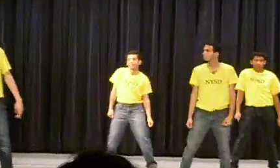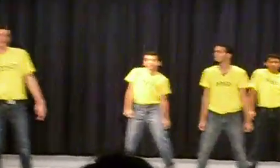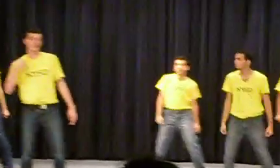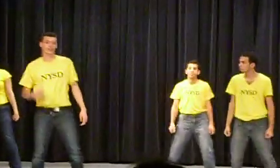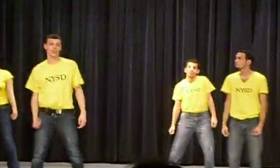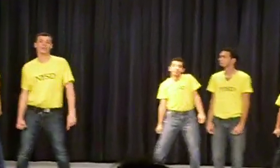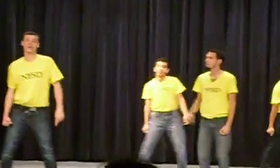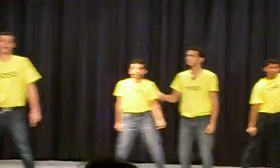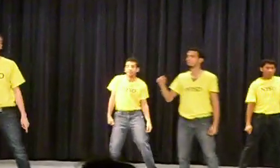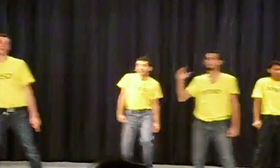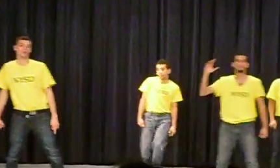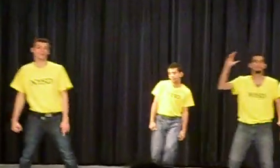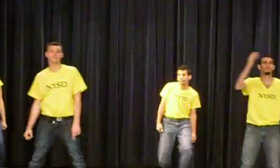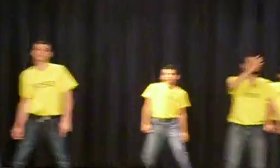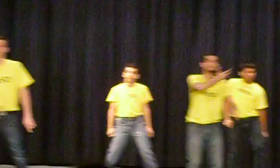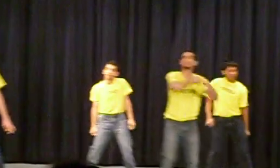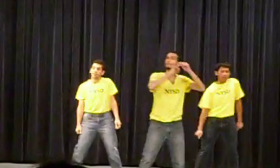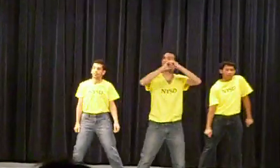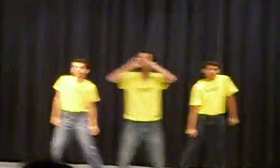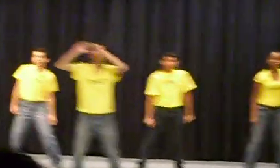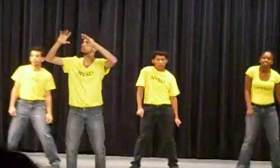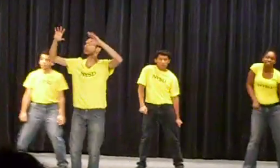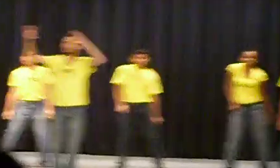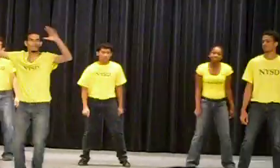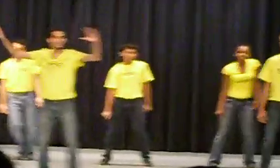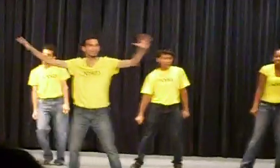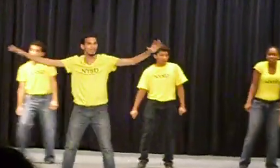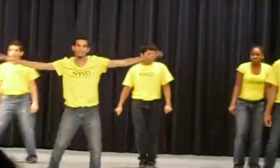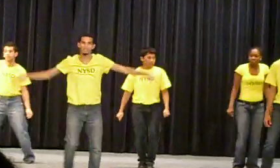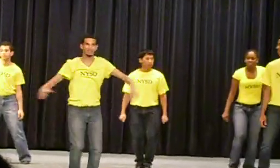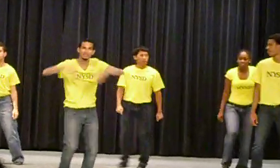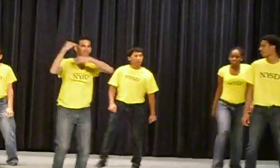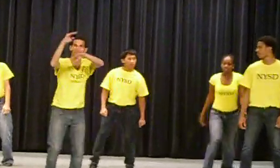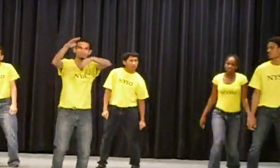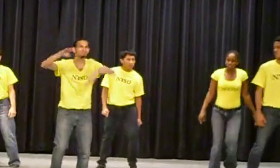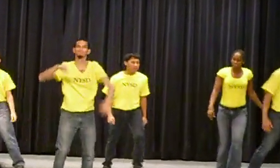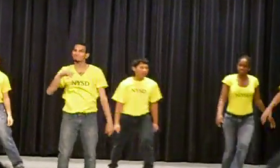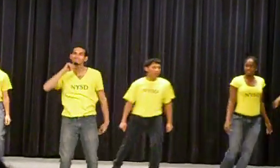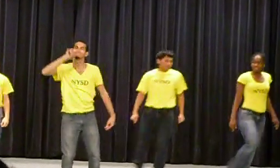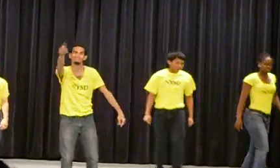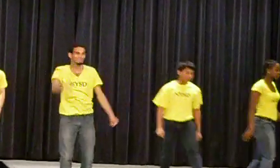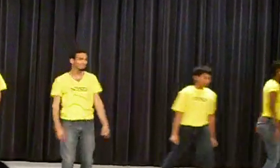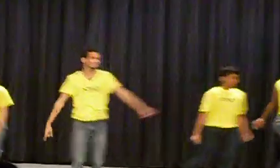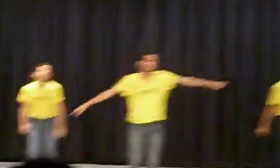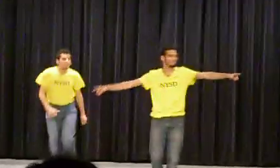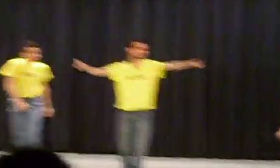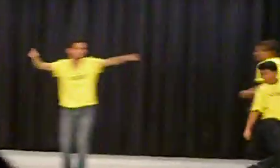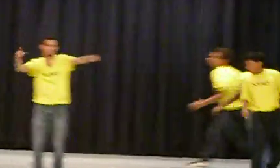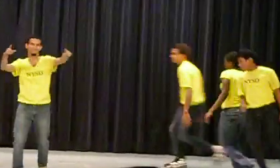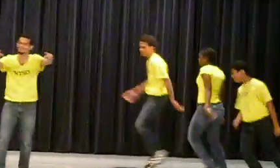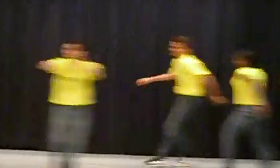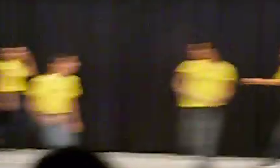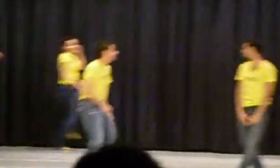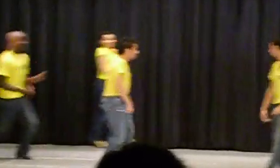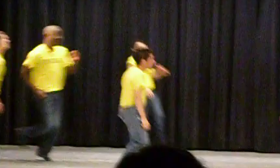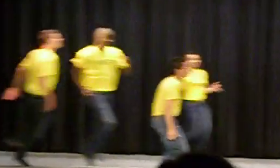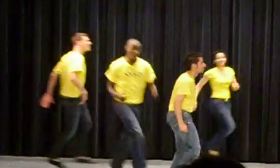yeah, yeah. That all our dreams have no limitations. That's what it's all about.